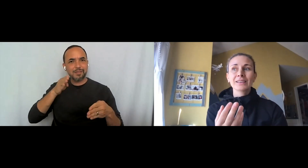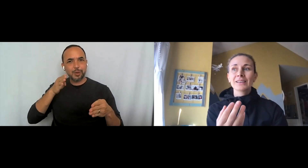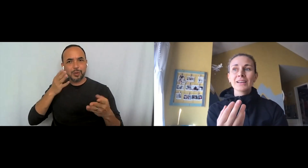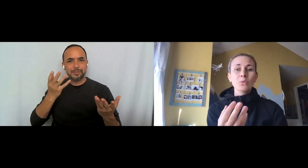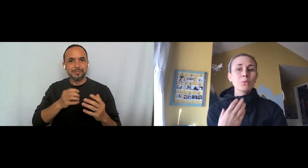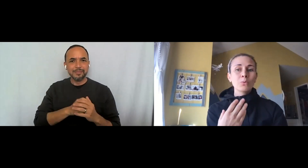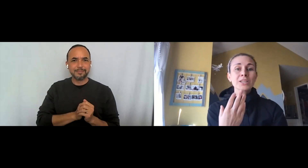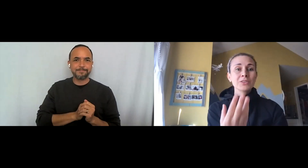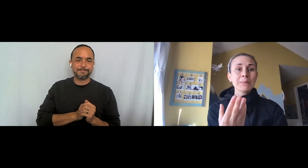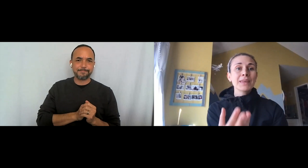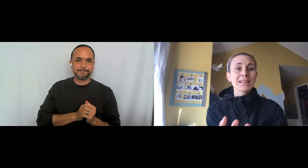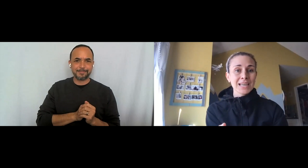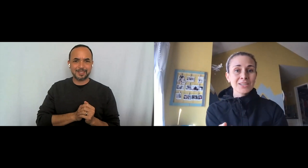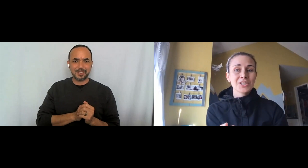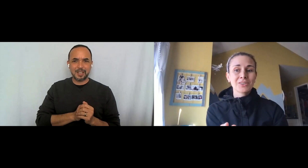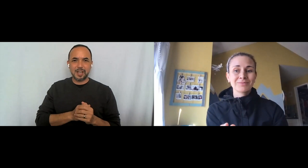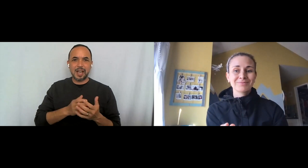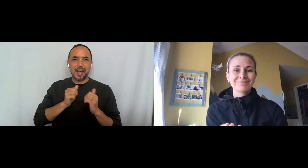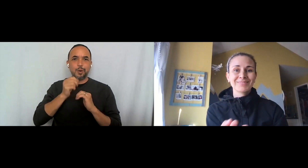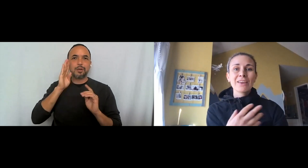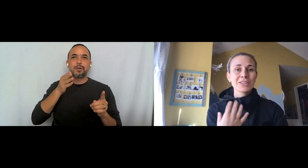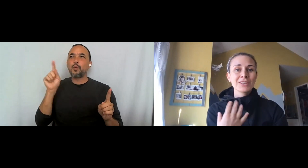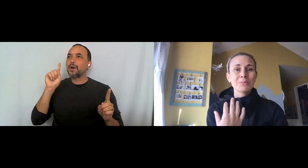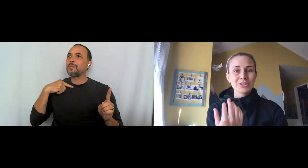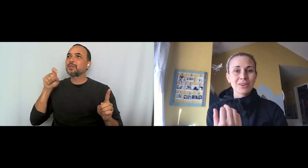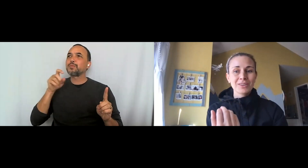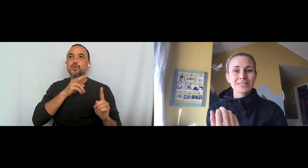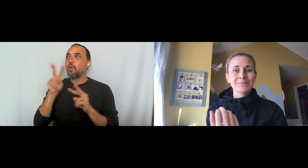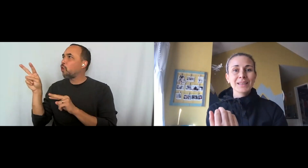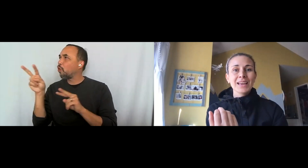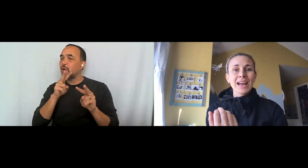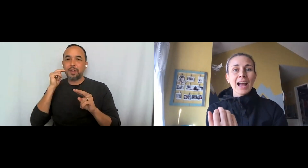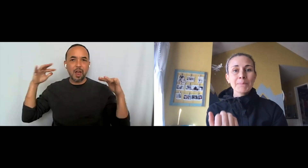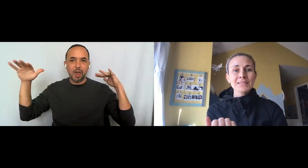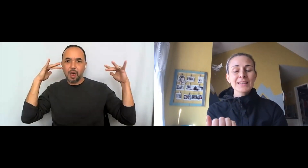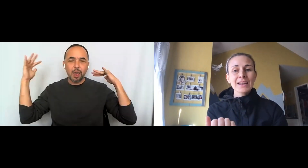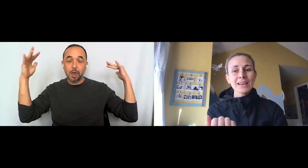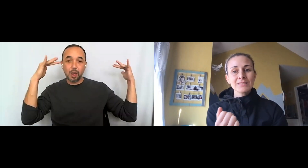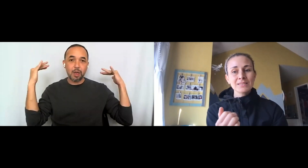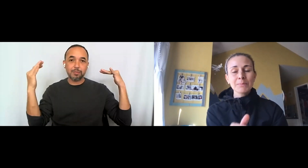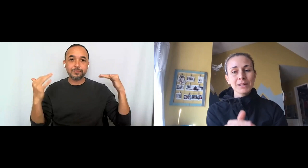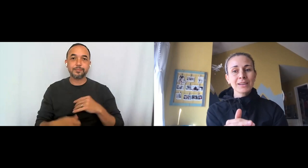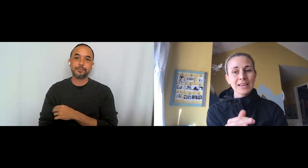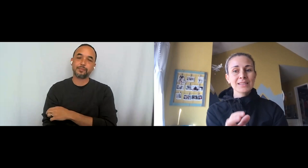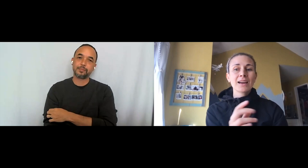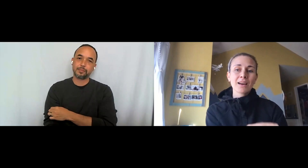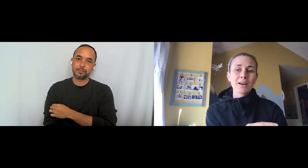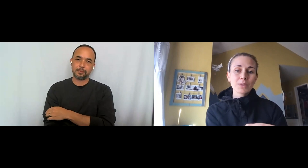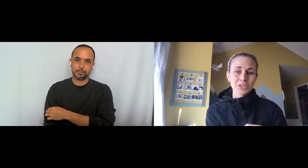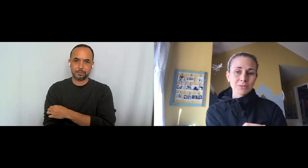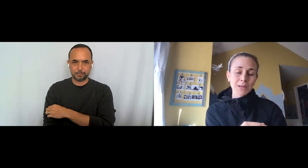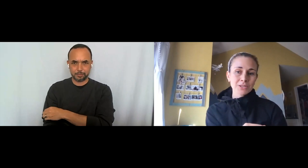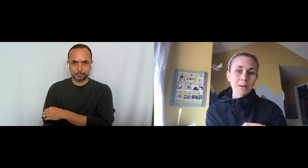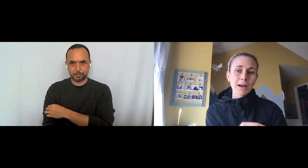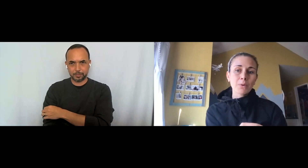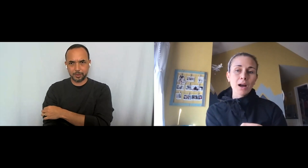identify where to keep the attention if it's too much noise. Happens that in similar case that what